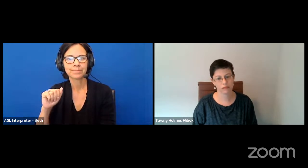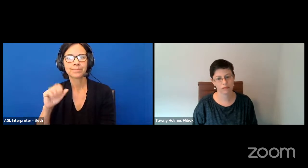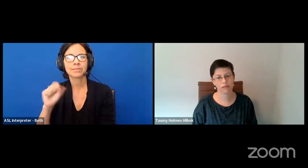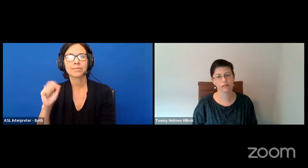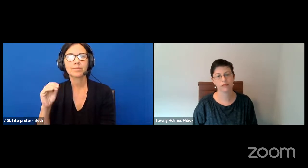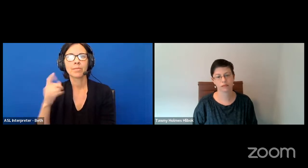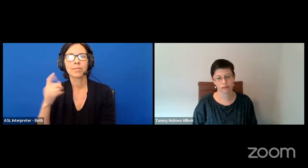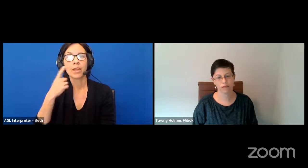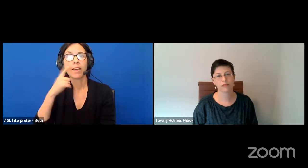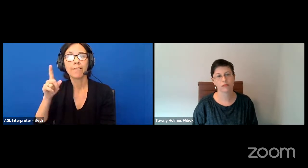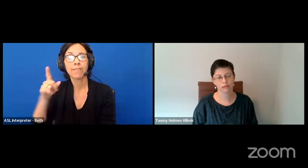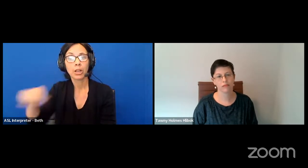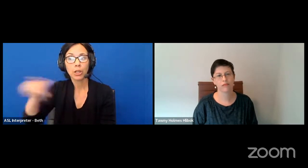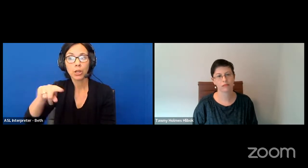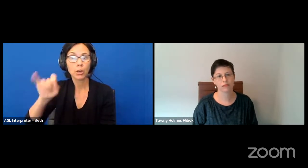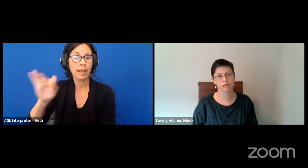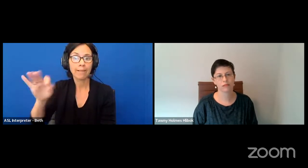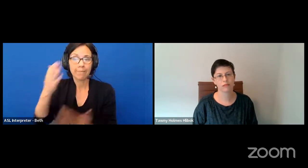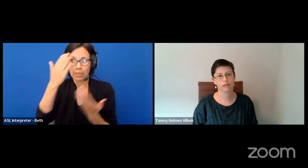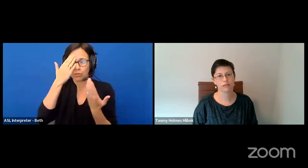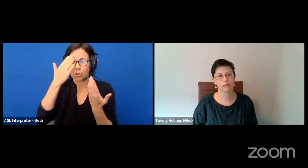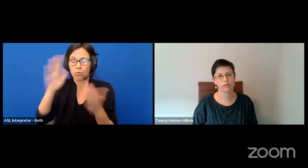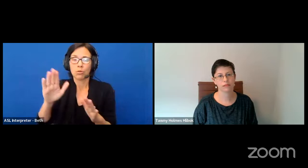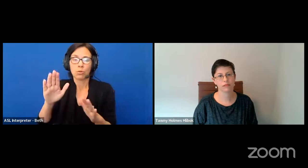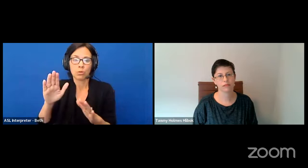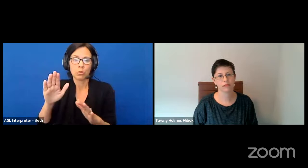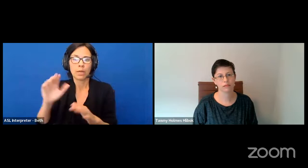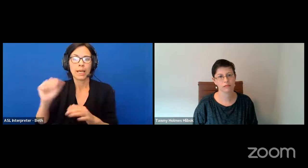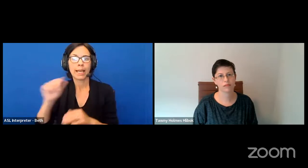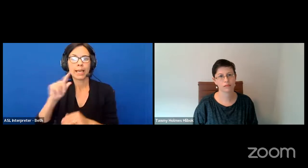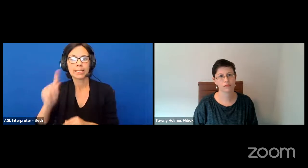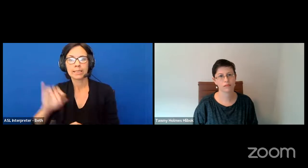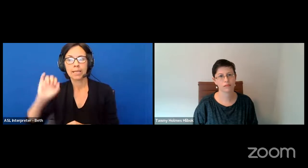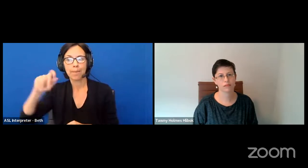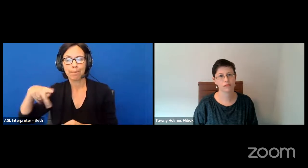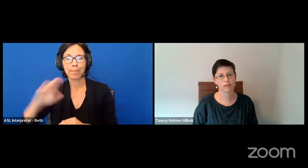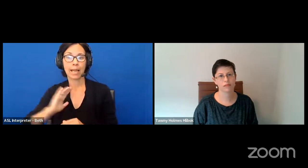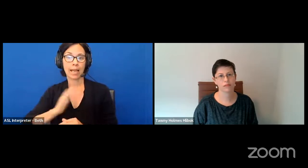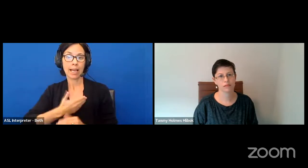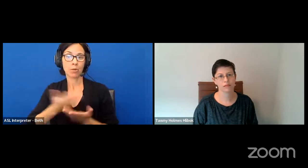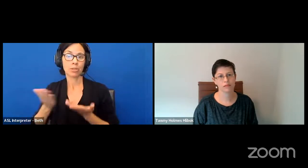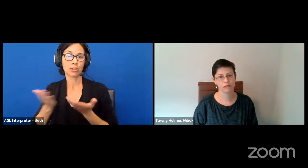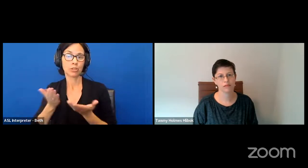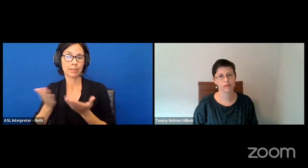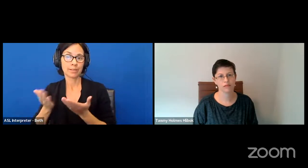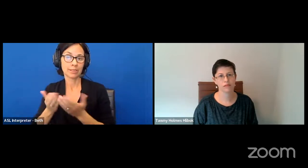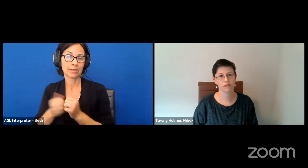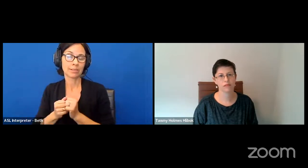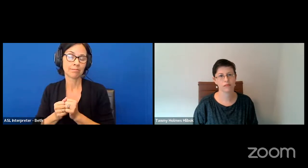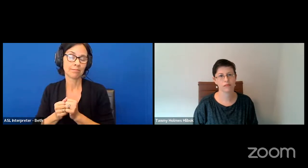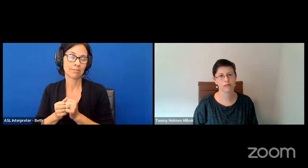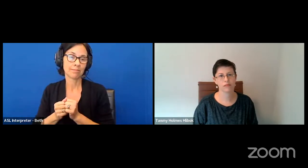So for those of you who are not familiar with AZEP services,